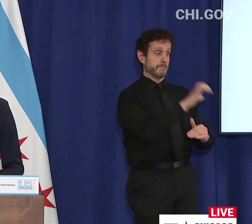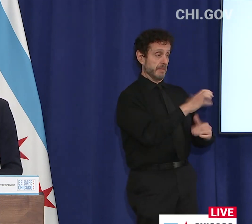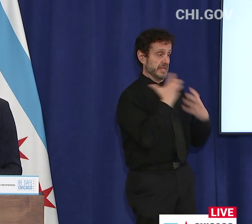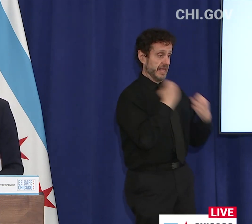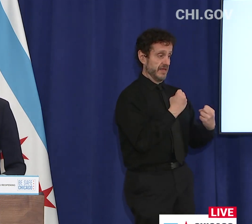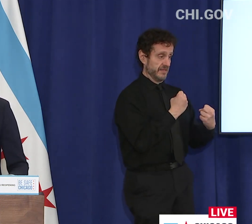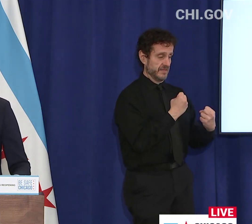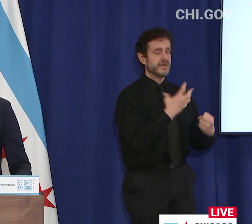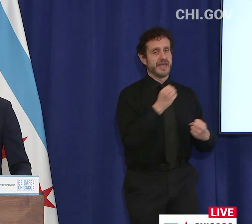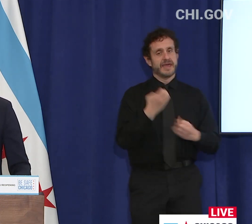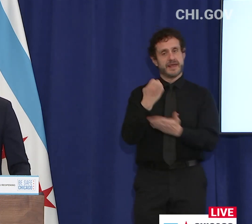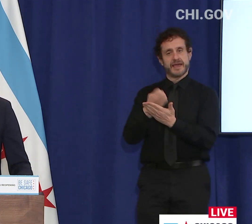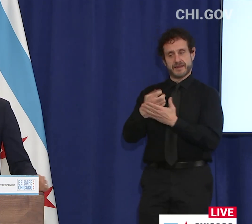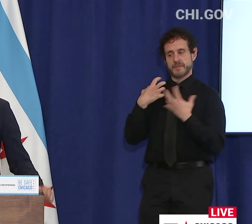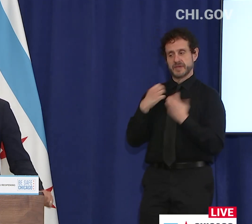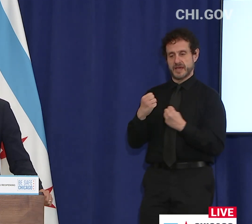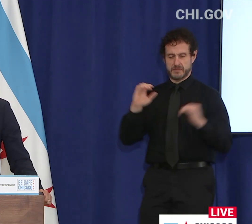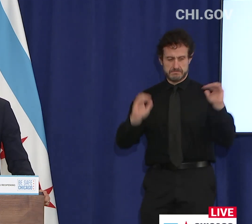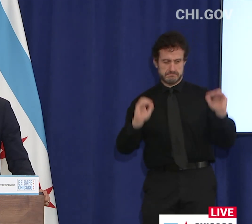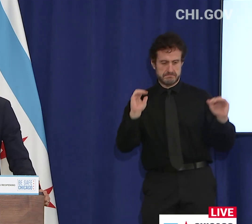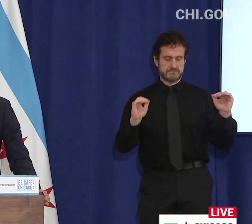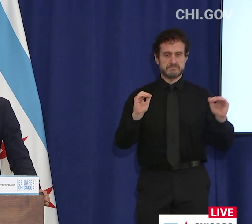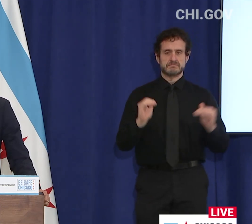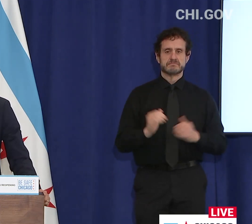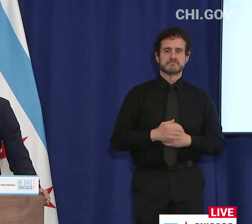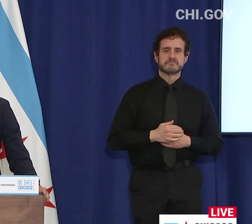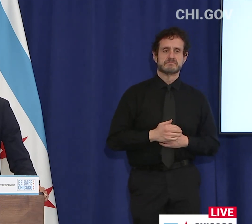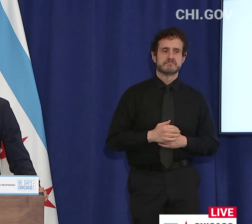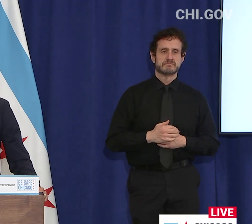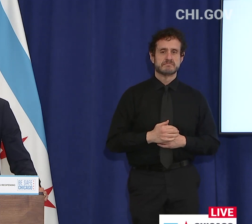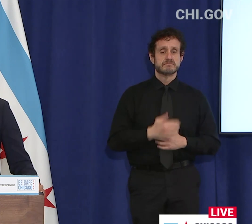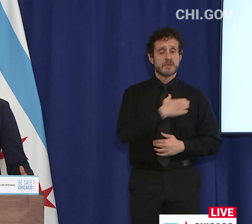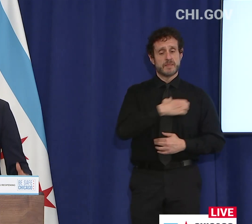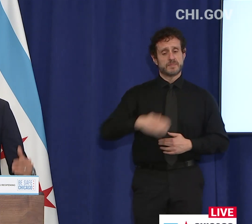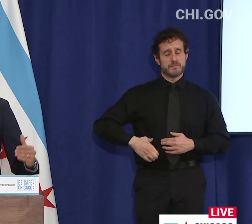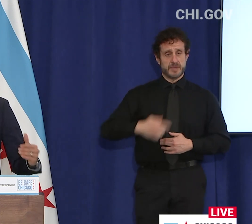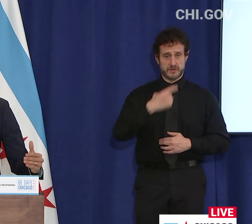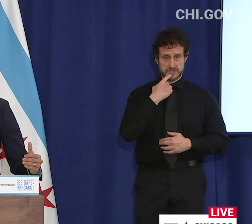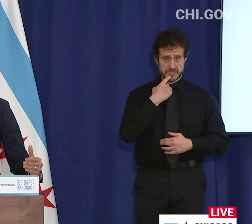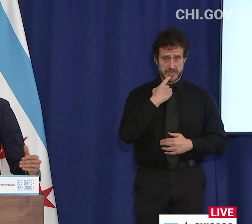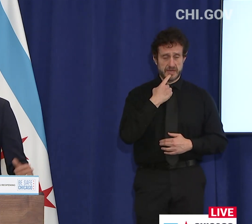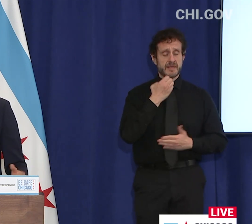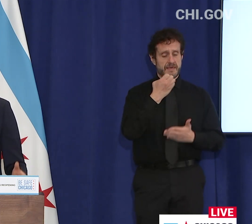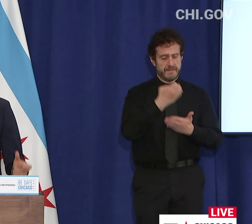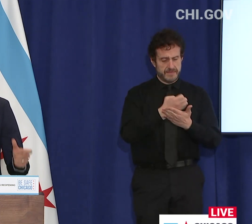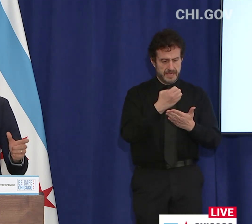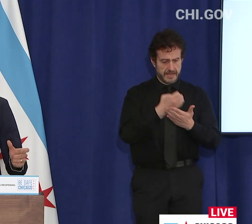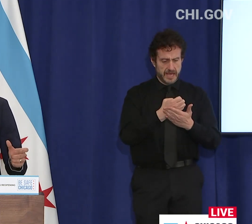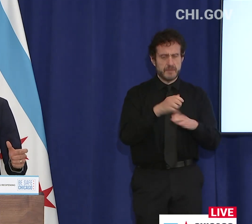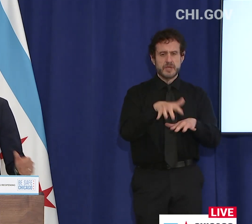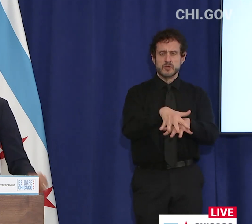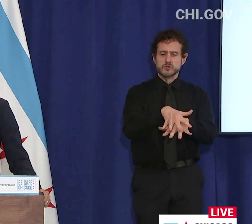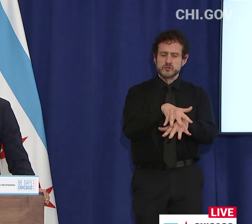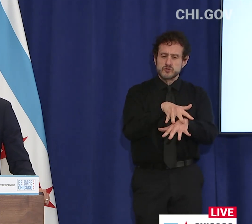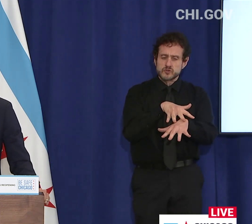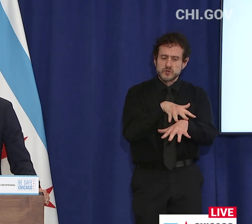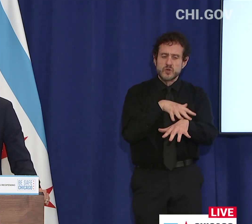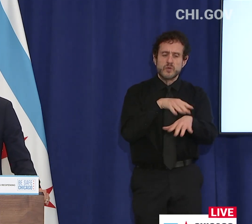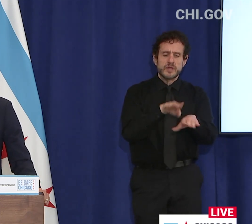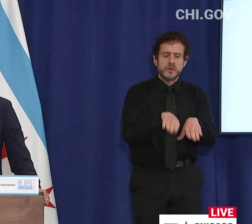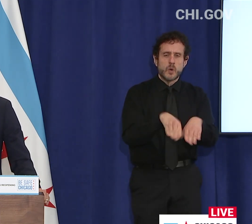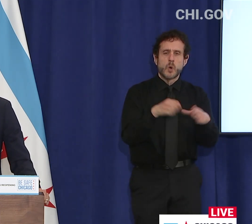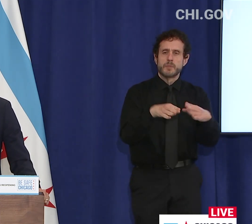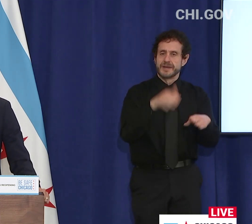health. And as Mayor Lightfoot has also noted, reopening the economy gradually, like a dimmer knob rather than a